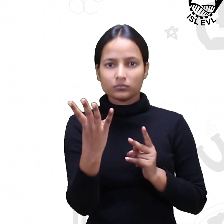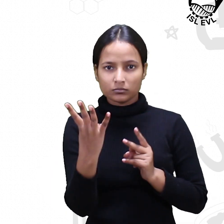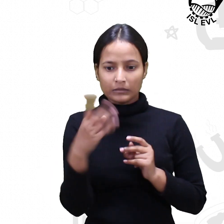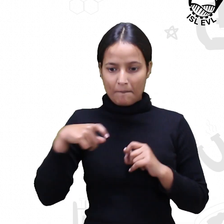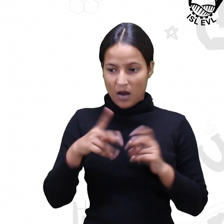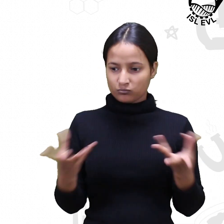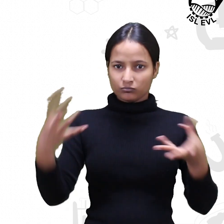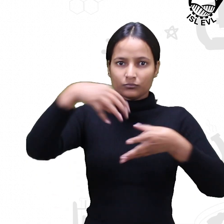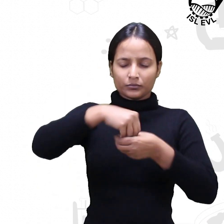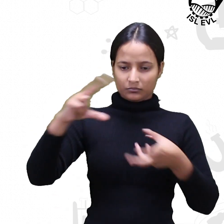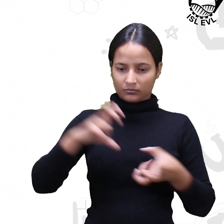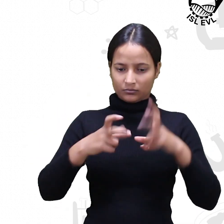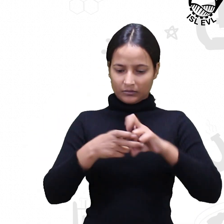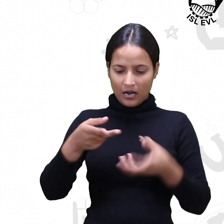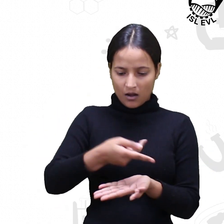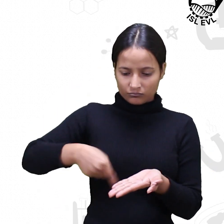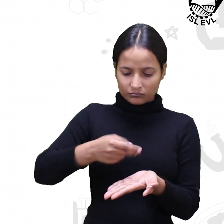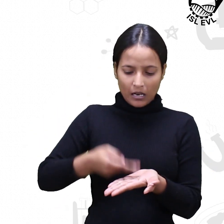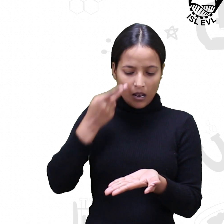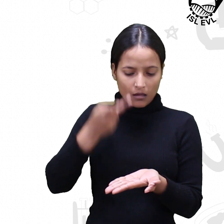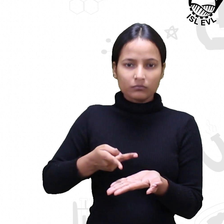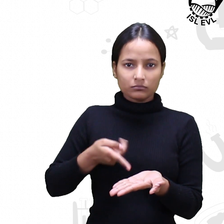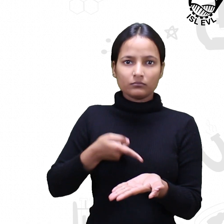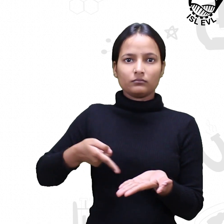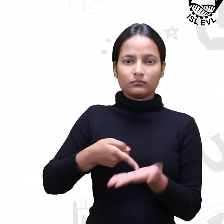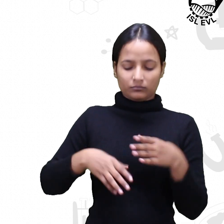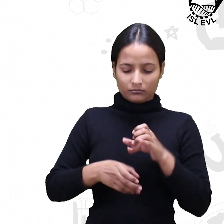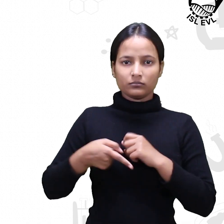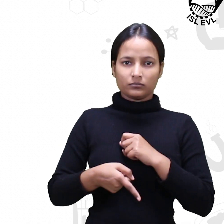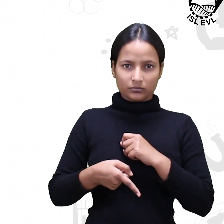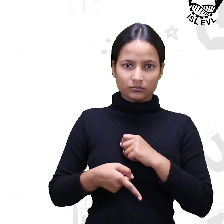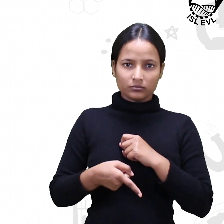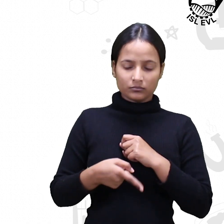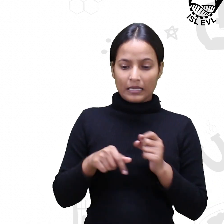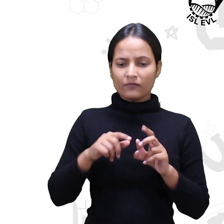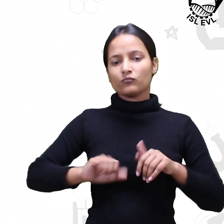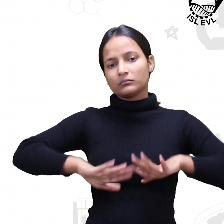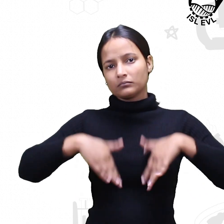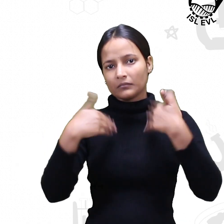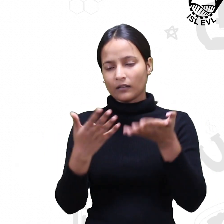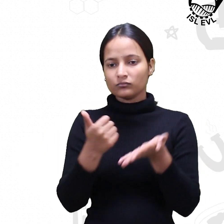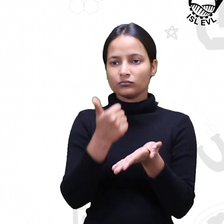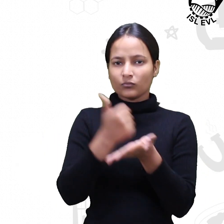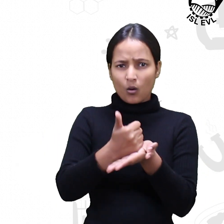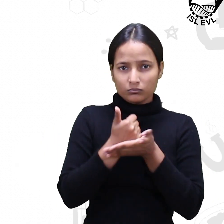on the microbes or microbial growth, biofilm composition over time. You can also look at it under the microscope. And then we